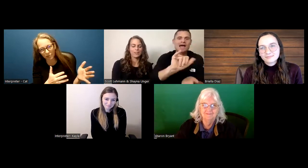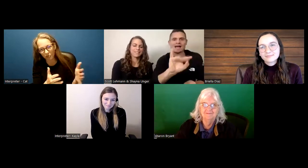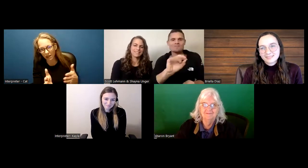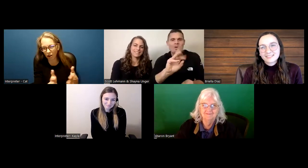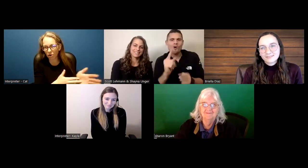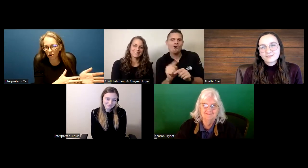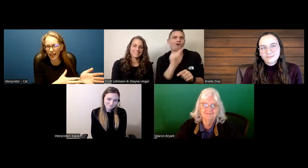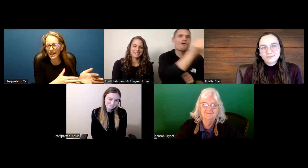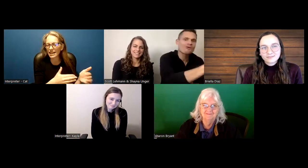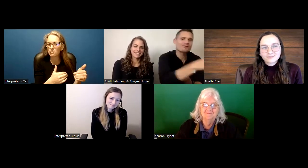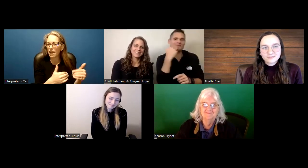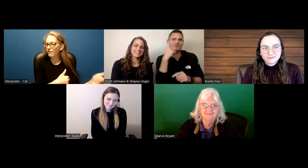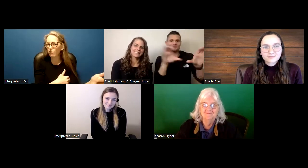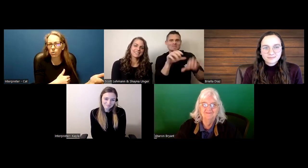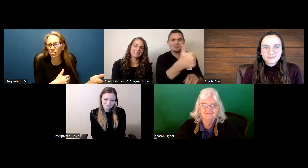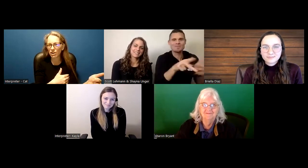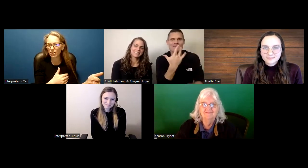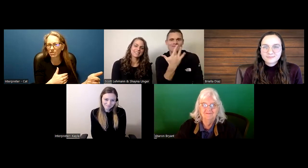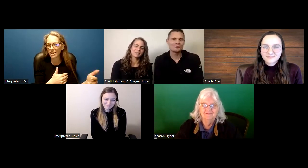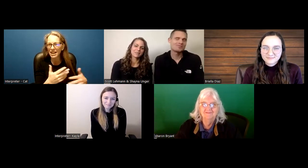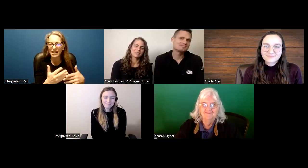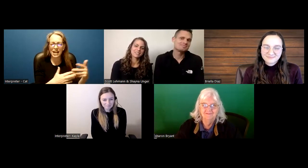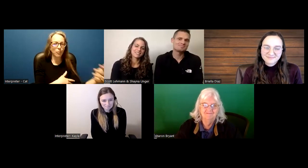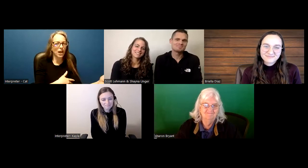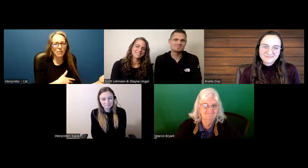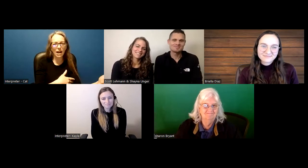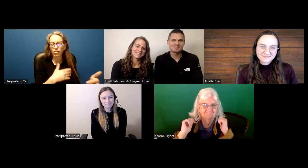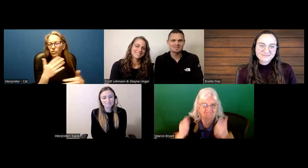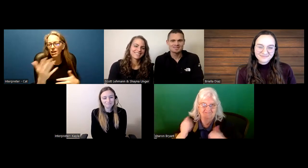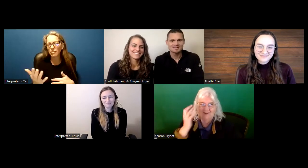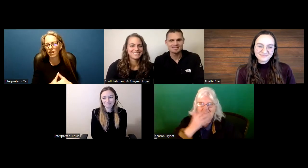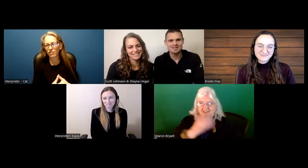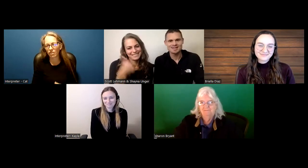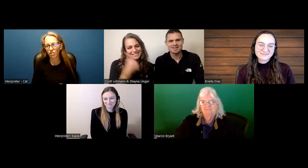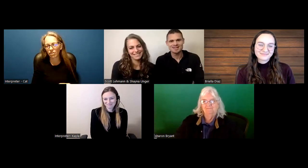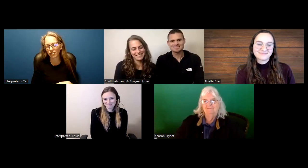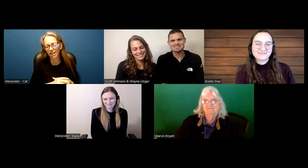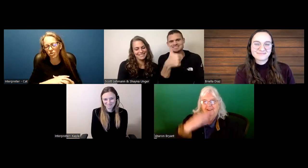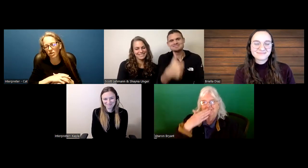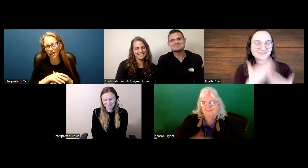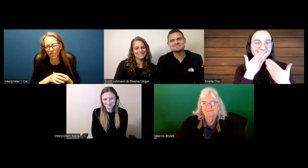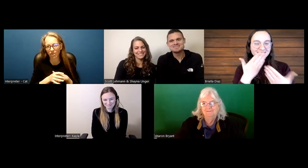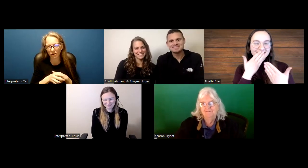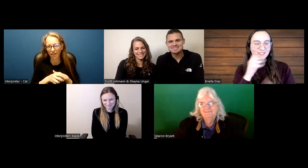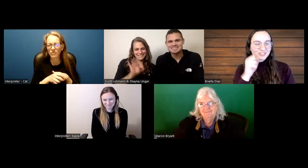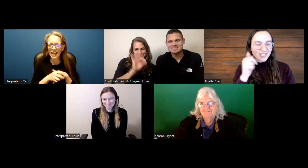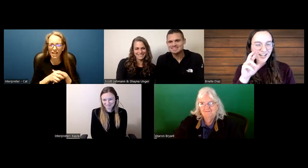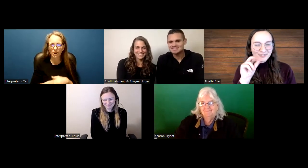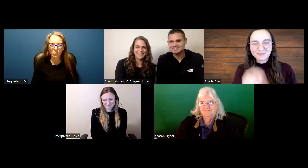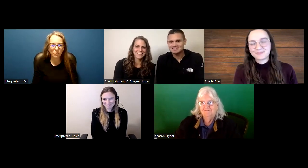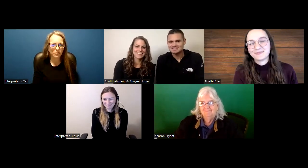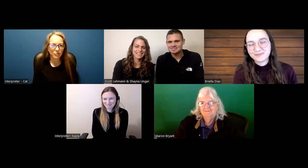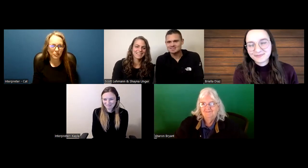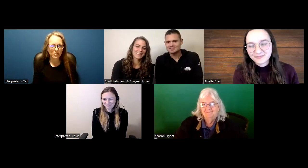all right, I'll go ahead and pay it forward. You know what I'm saying? And help them out, do them a favor. So that's what that instilled in me. Thank